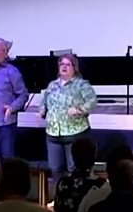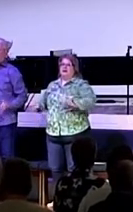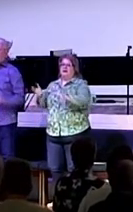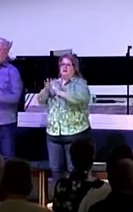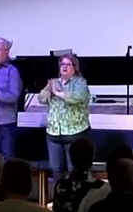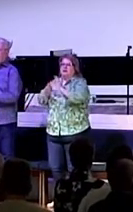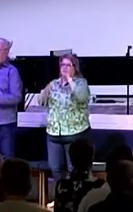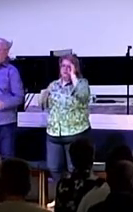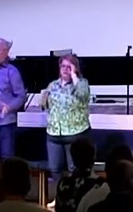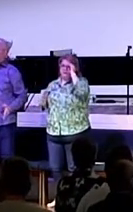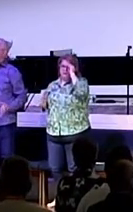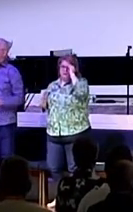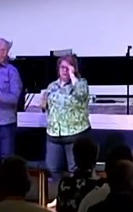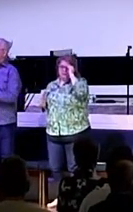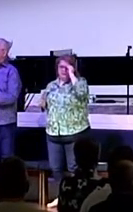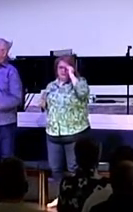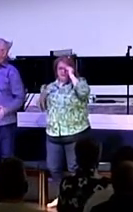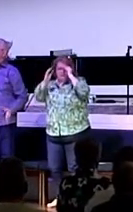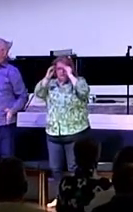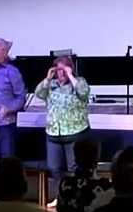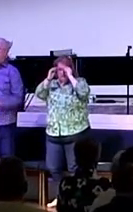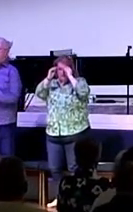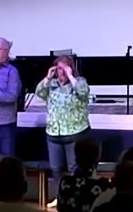hallelujah. Heaven comes to fight for me.